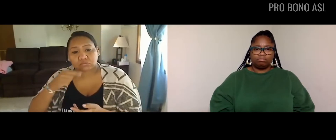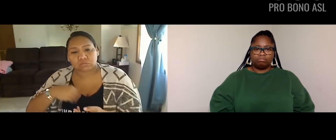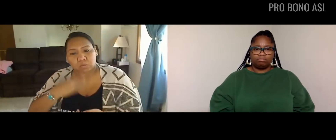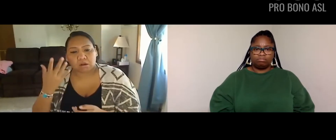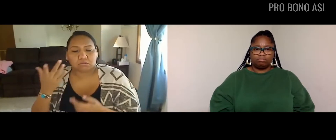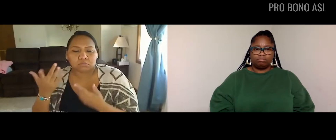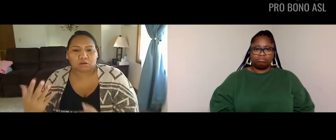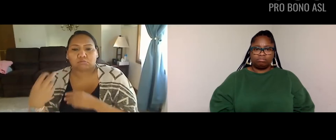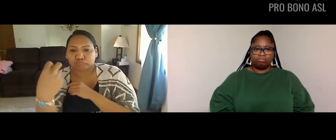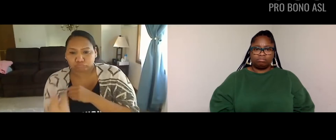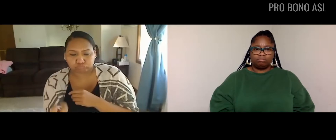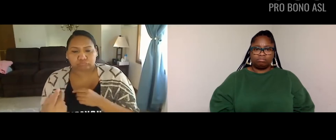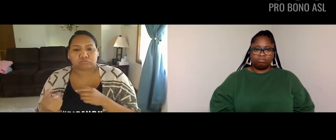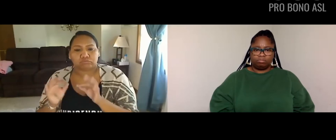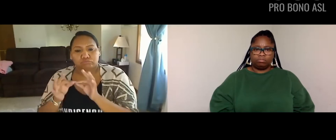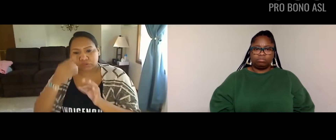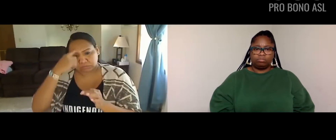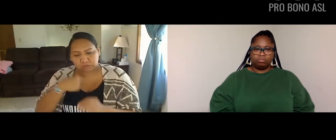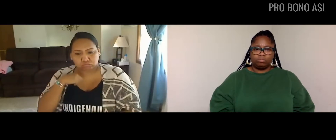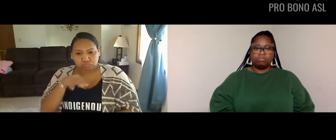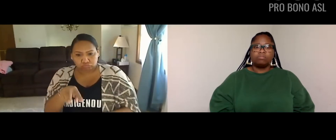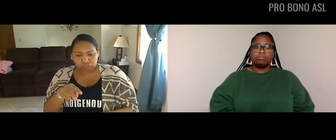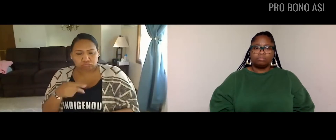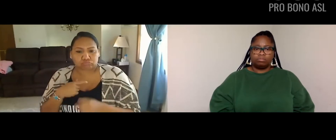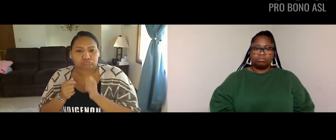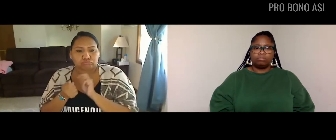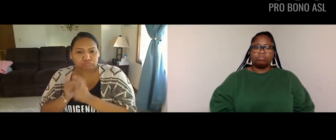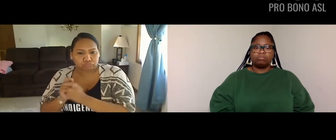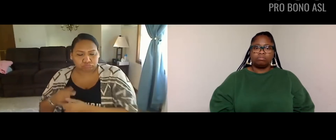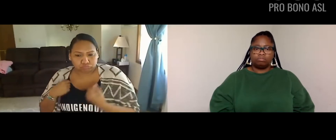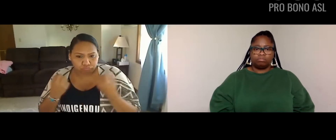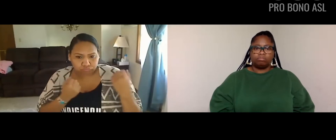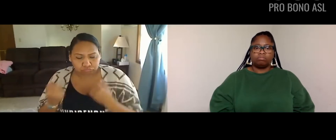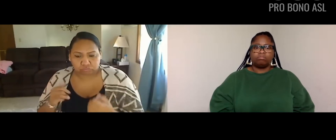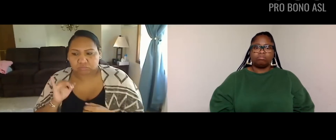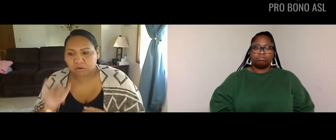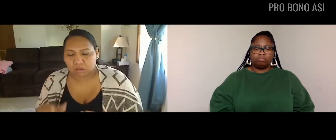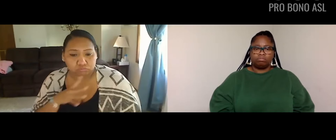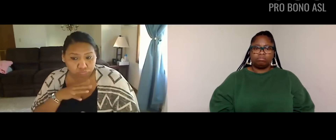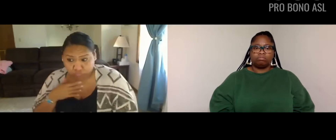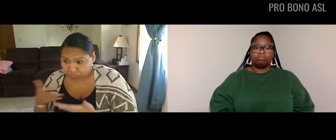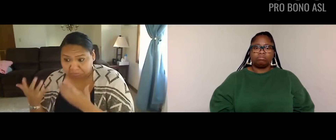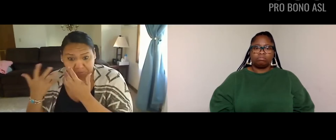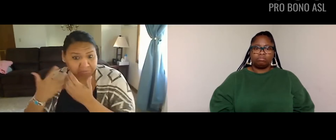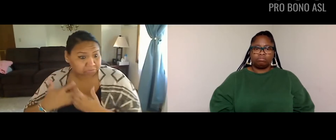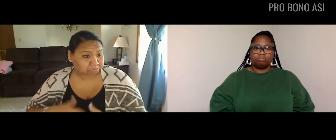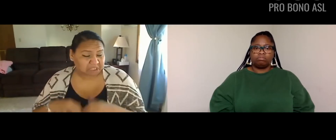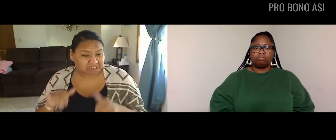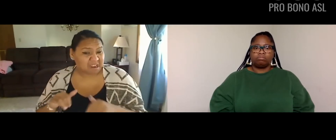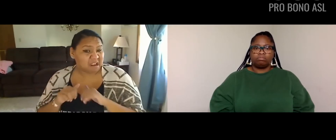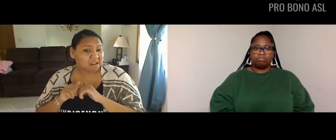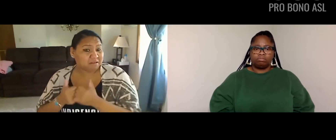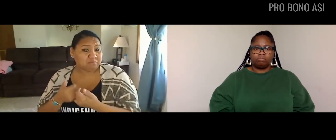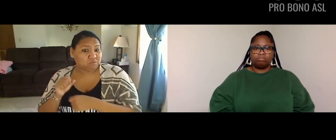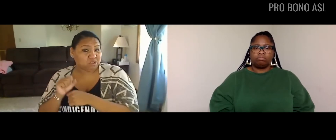I haven't really interpreted songs at that point, so I had a white interpreter as my team who would listen to the hearing people